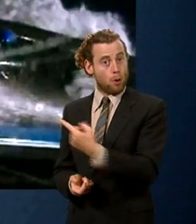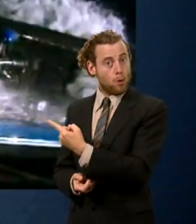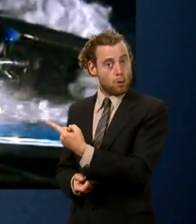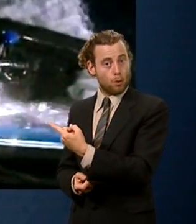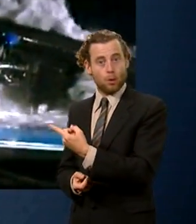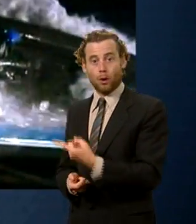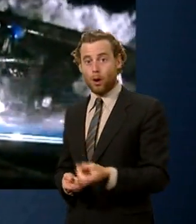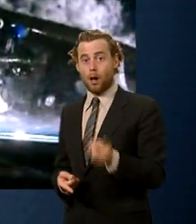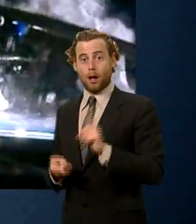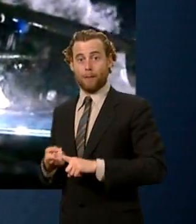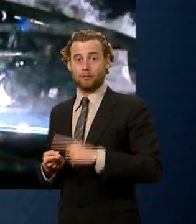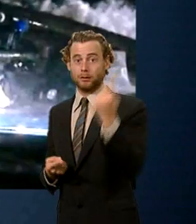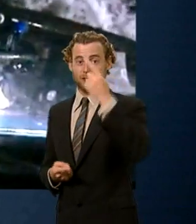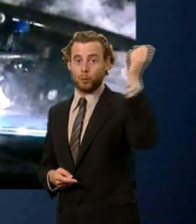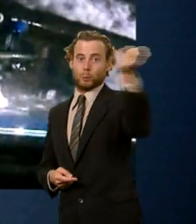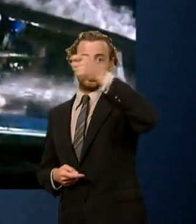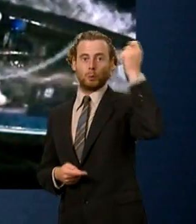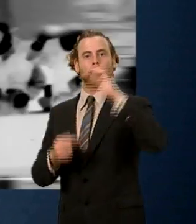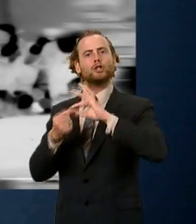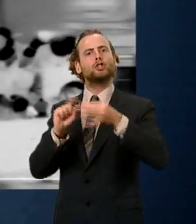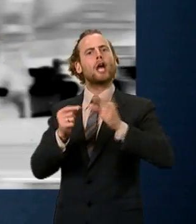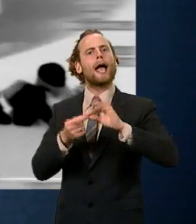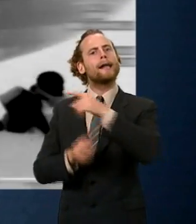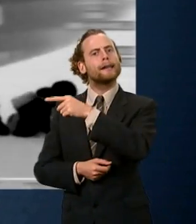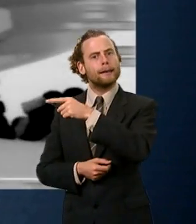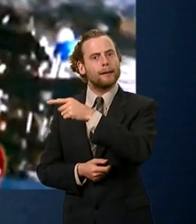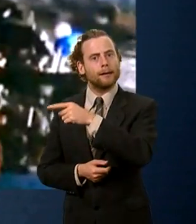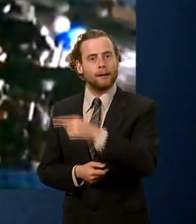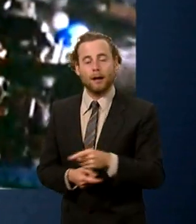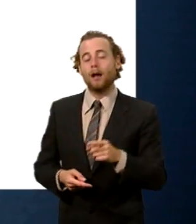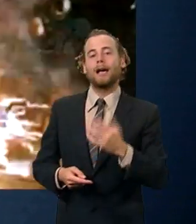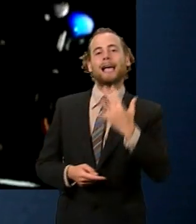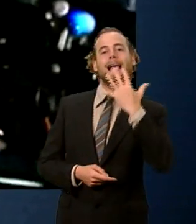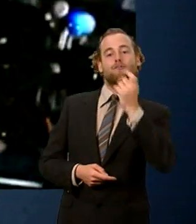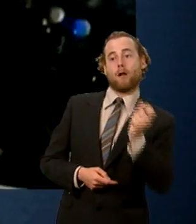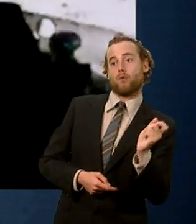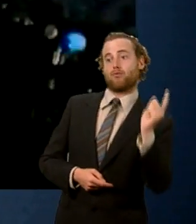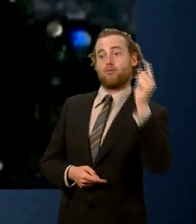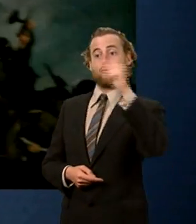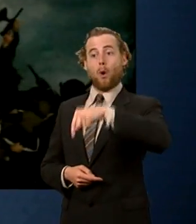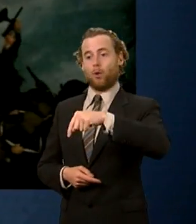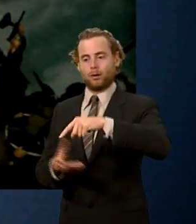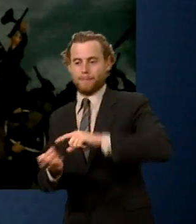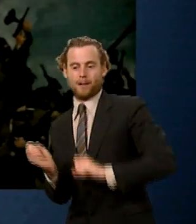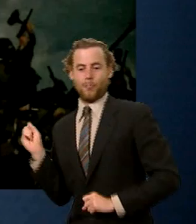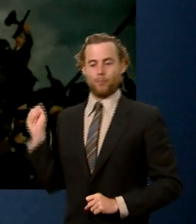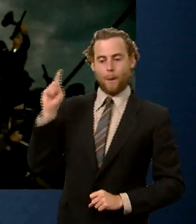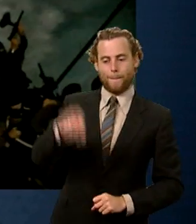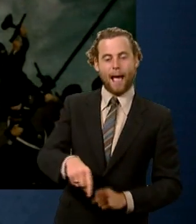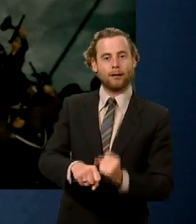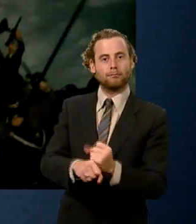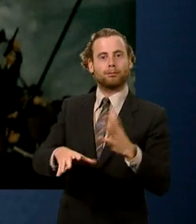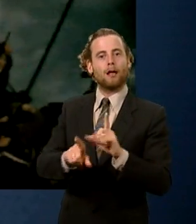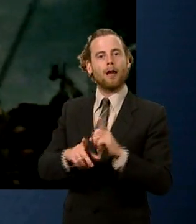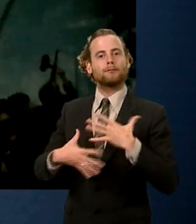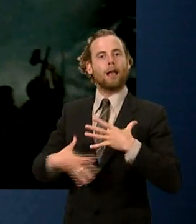and someone swinging a chain. Unexploded Israeli stun grenades were thrown back into the boats. Paintball guns